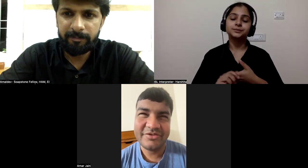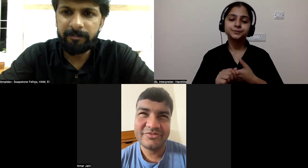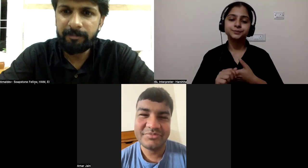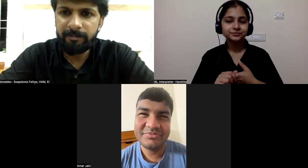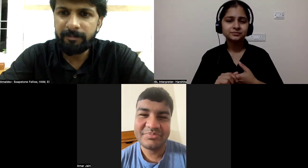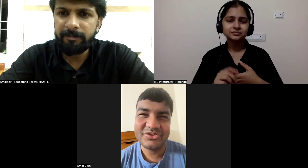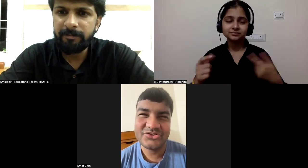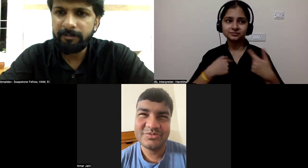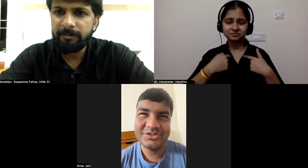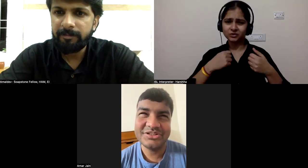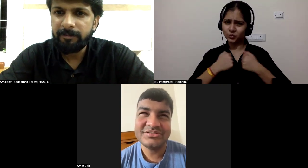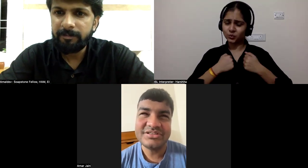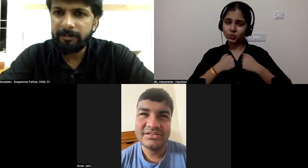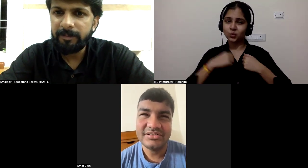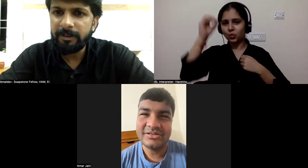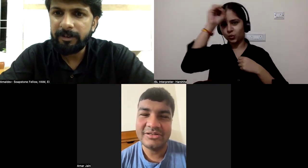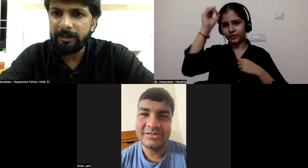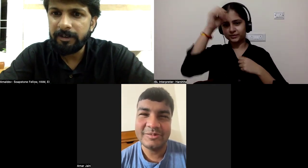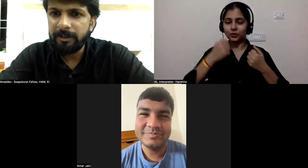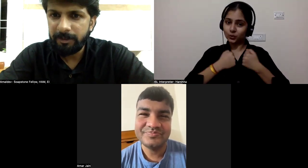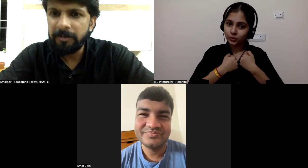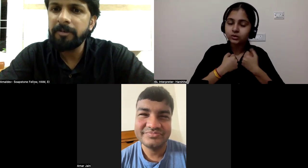In my personal opinion,